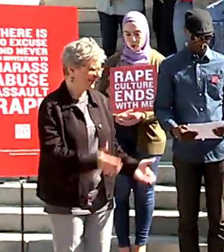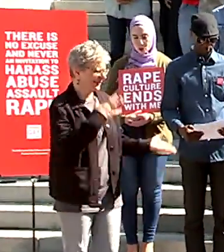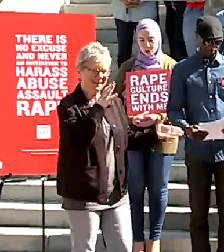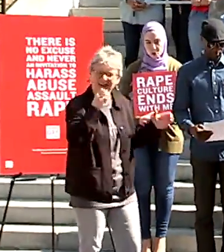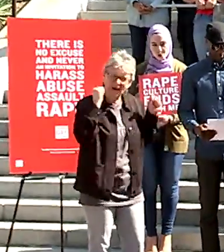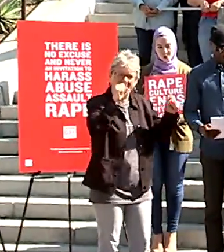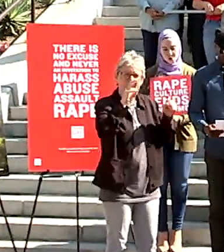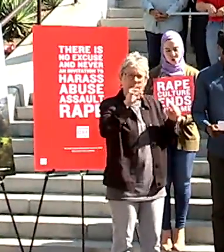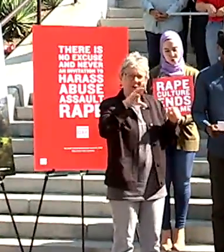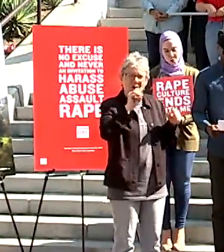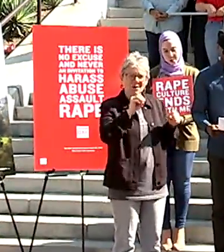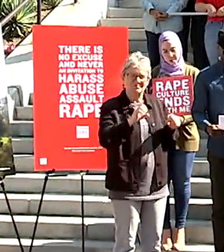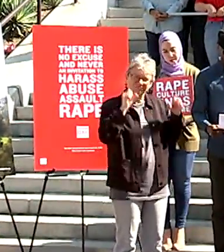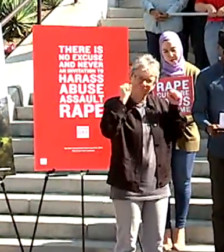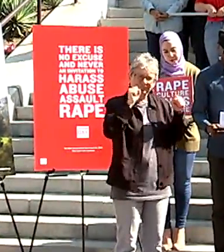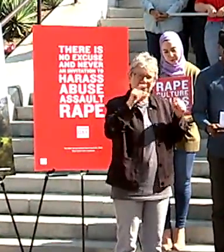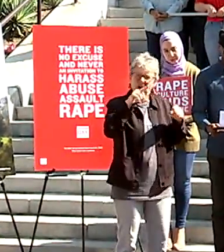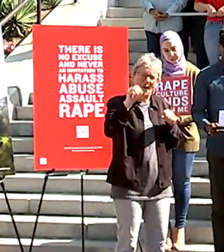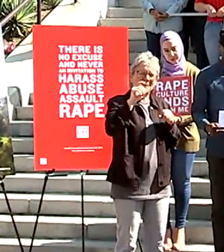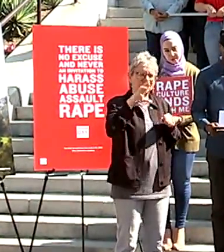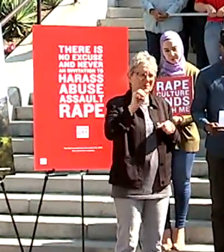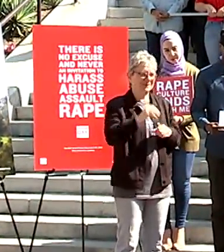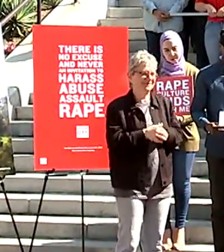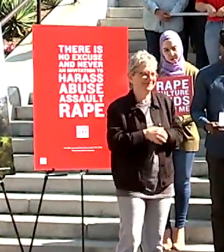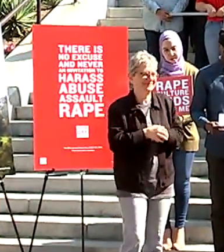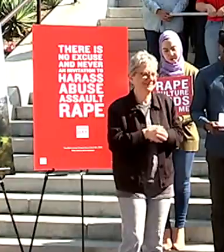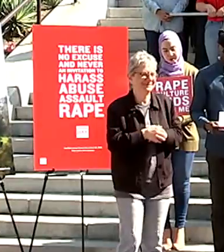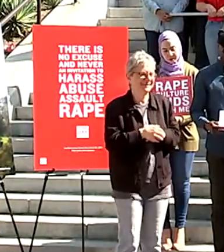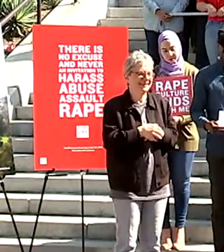Go Metro. Metro. Go Metro.